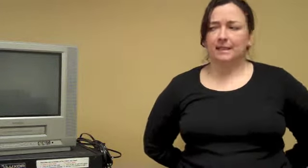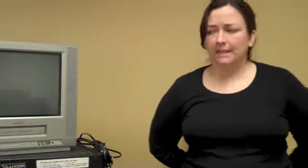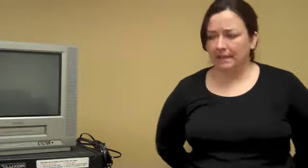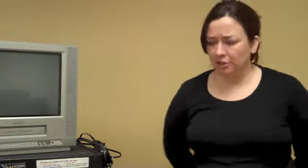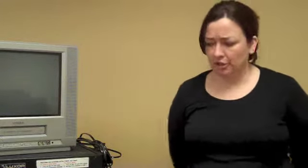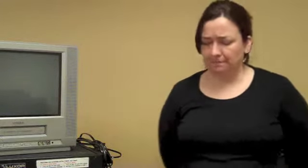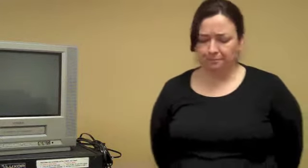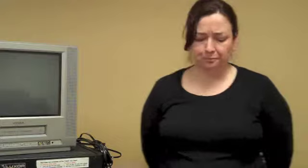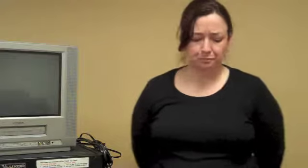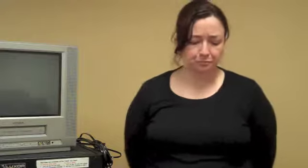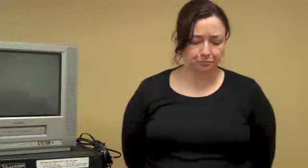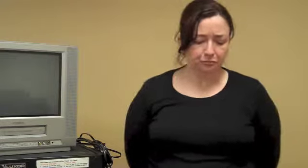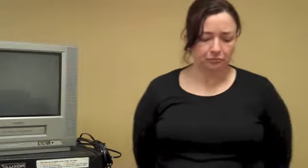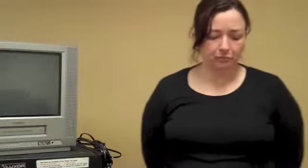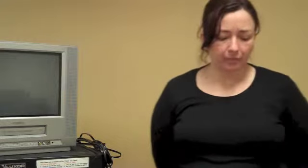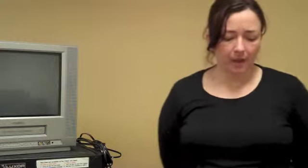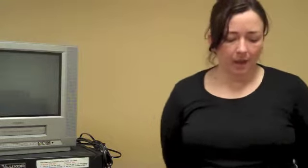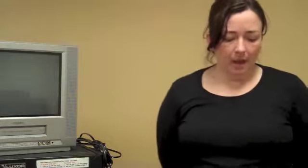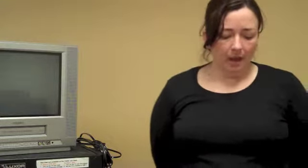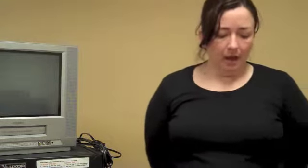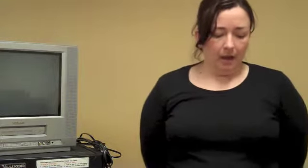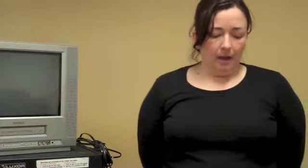of desalination?